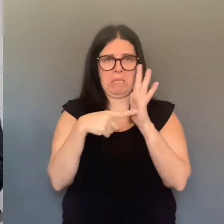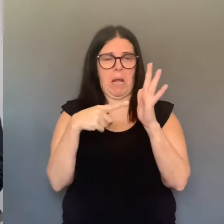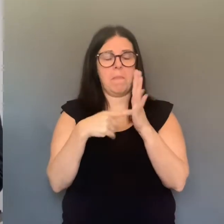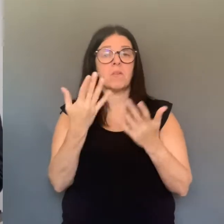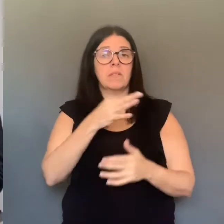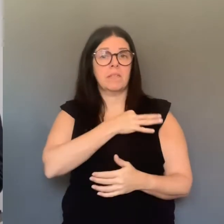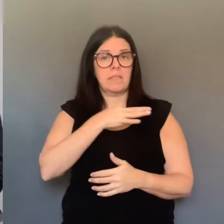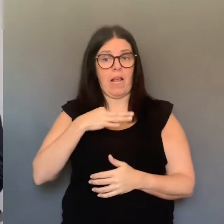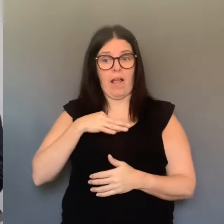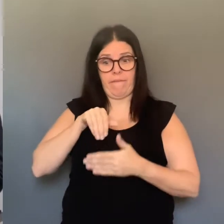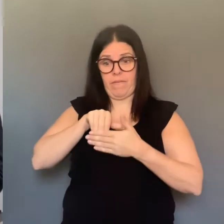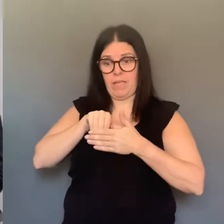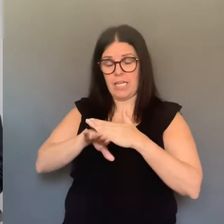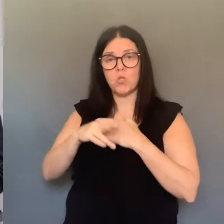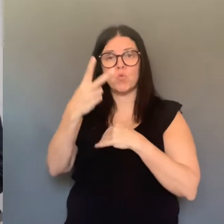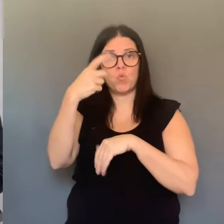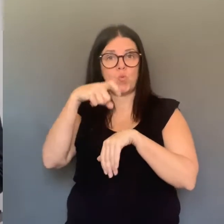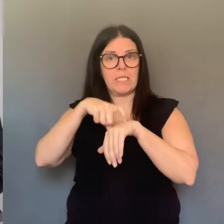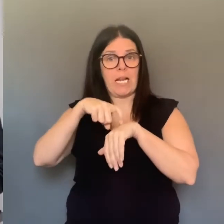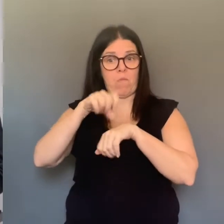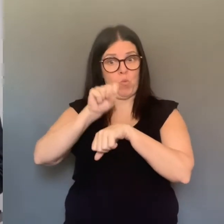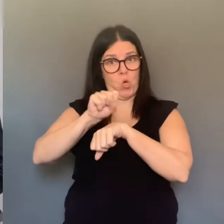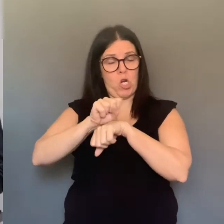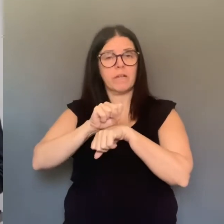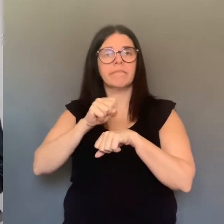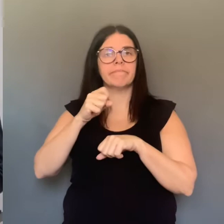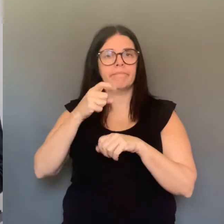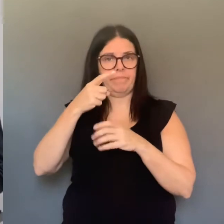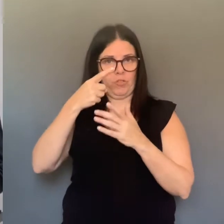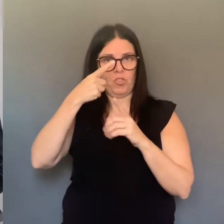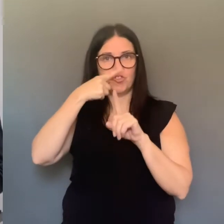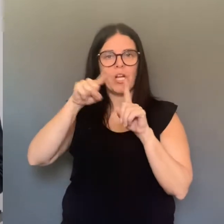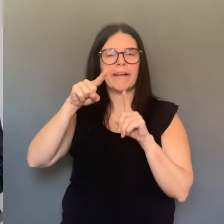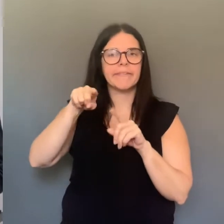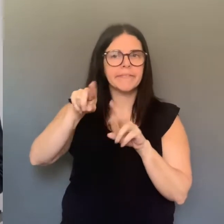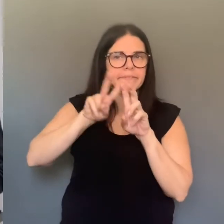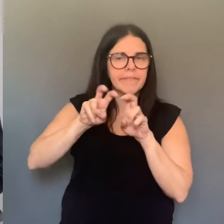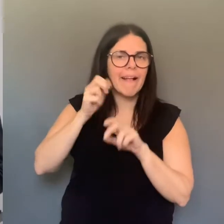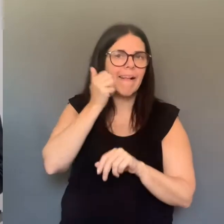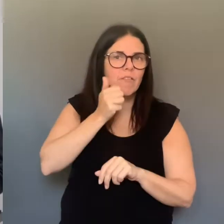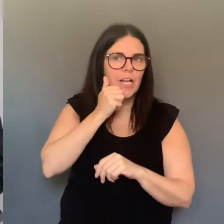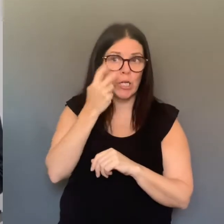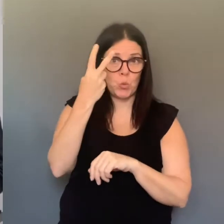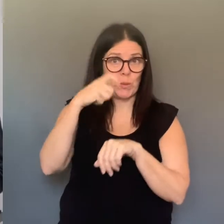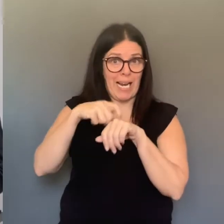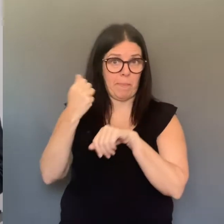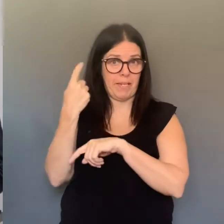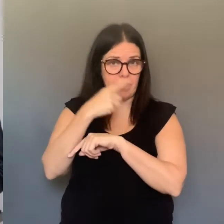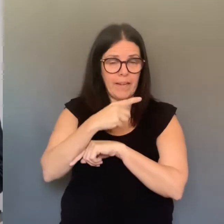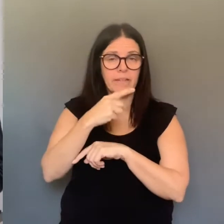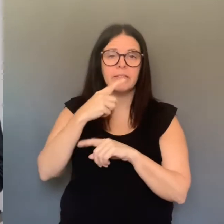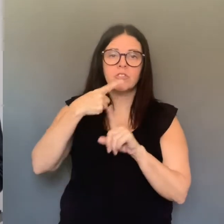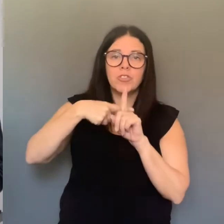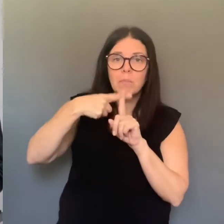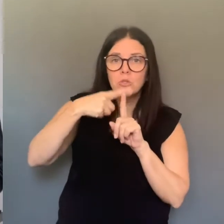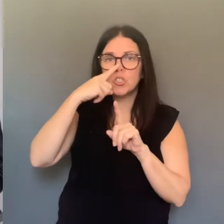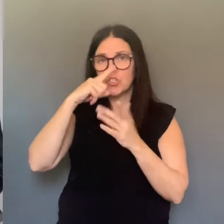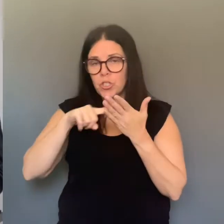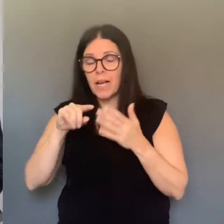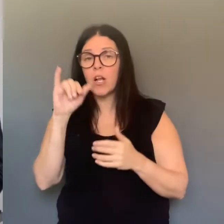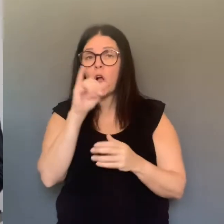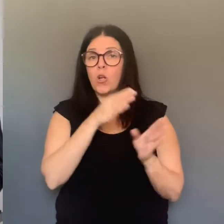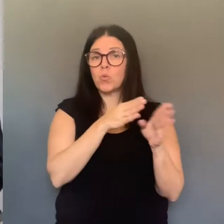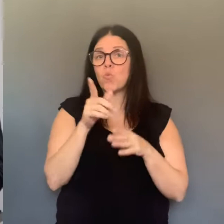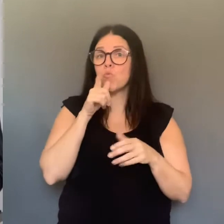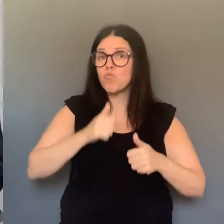happen. Active screening of all residents twice daily, and all new admissions arriving from community are placed in isolation for 14 days